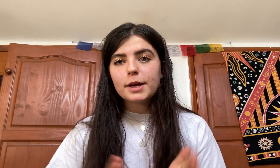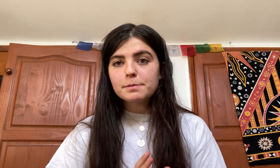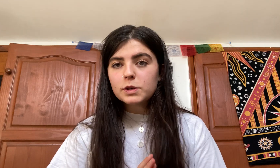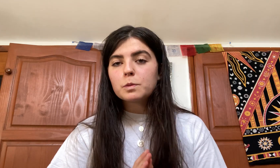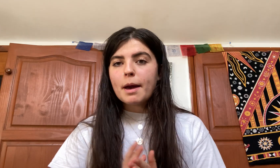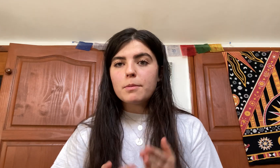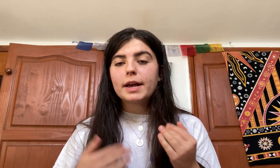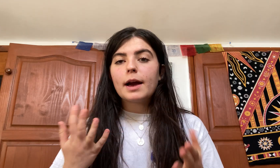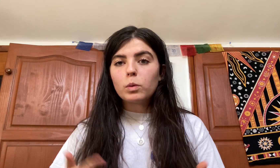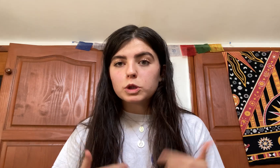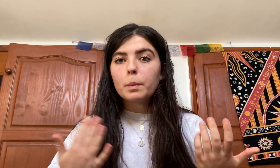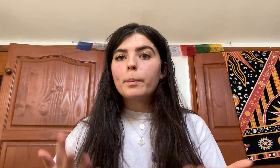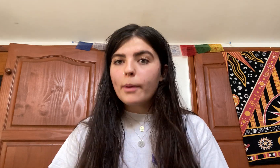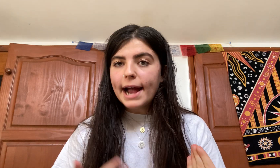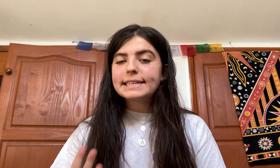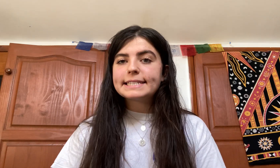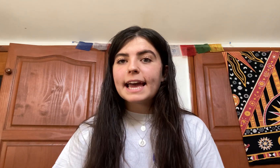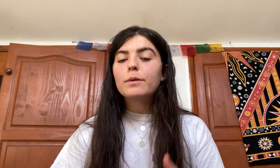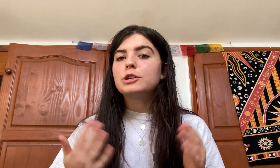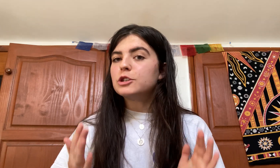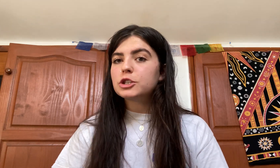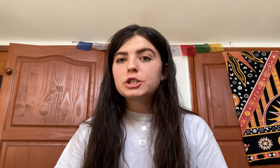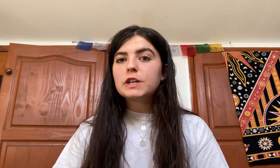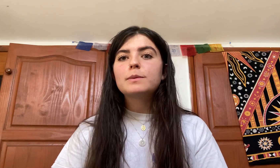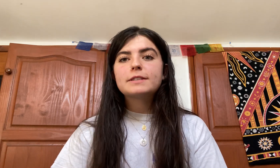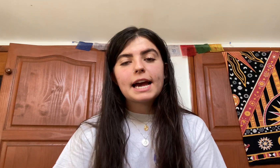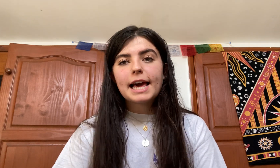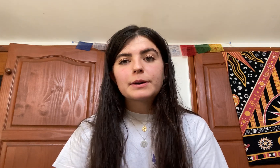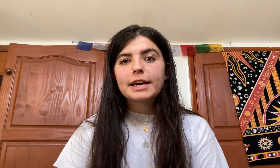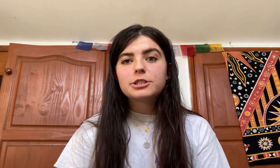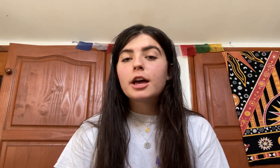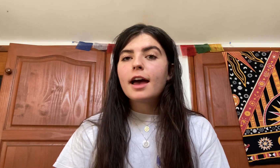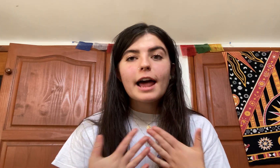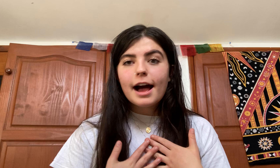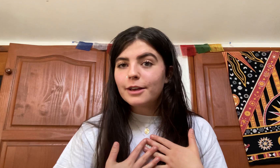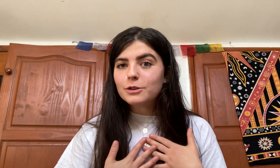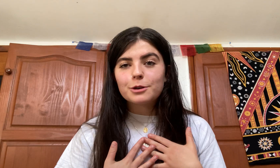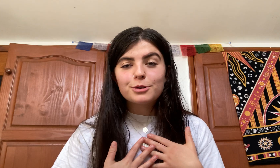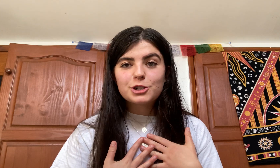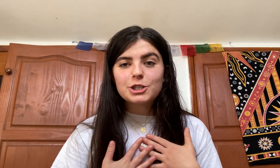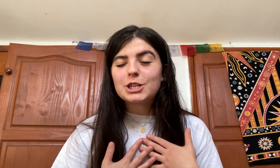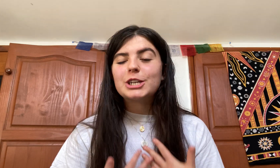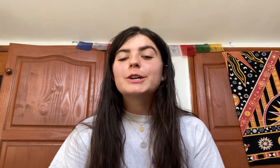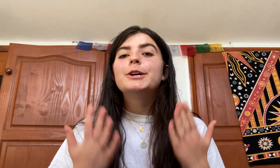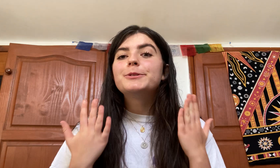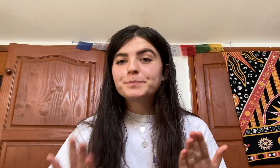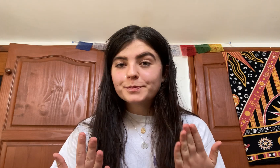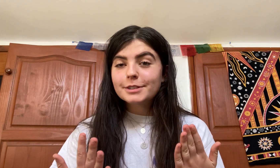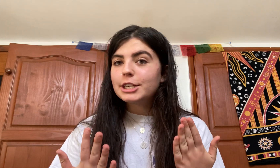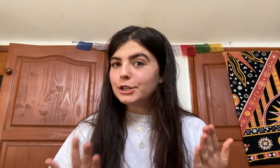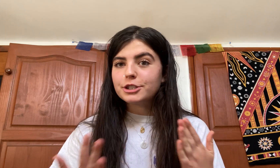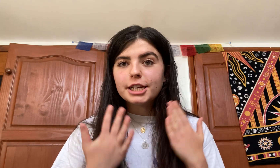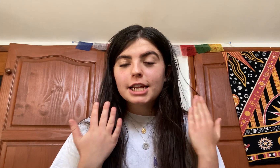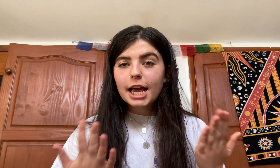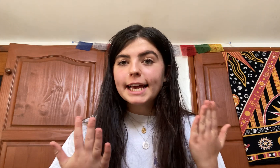it's muscle memory, and once you've practiced it, which you should do with sign language, and I also should do, you should get